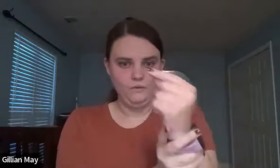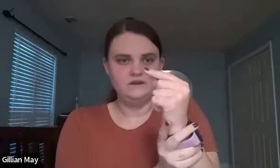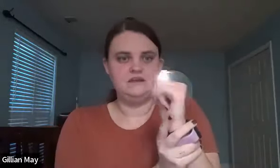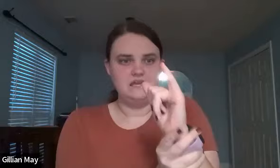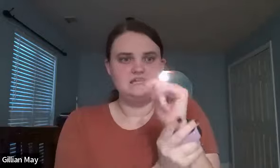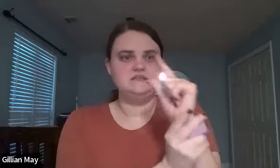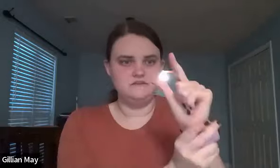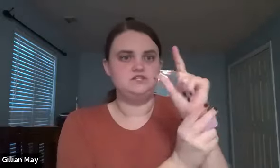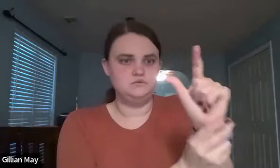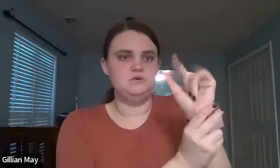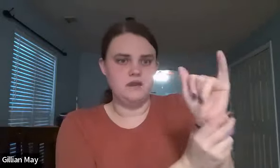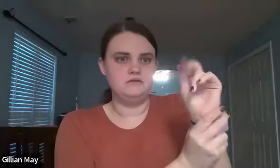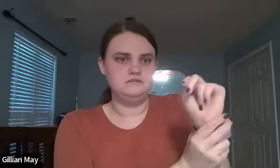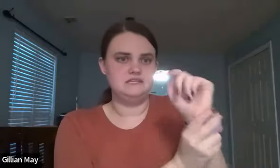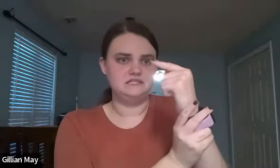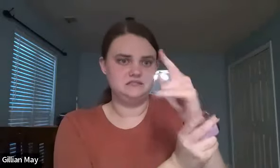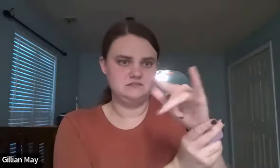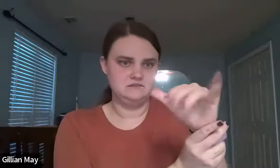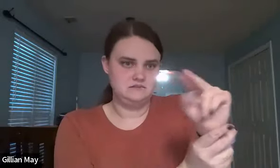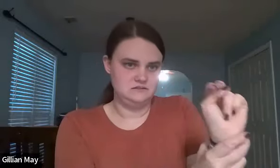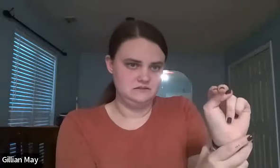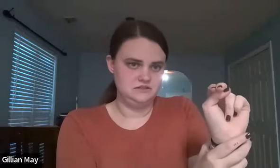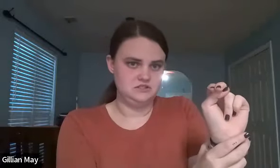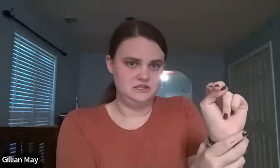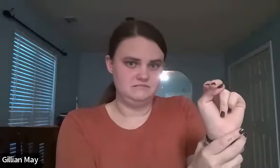whole individual bounce, it's Gillian.